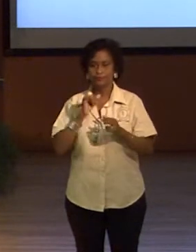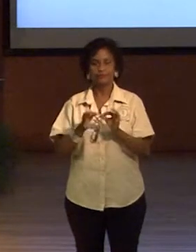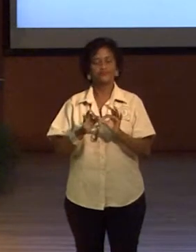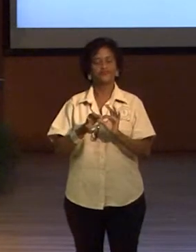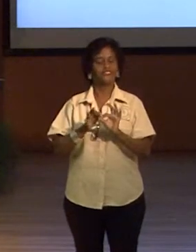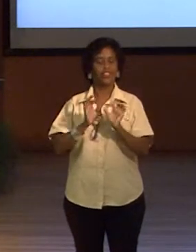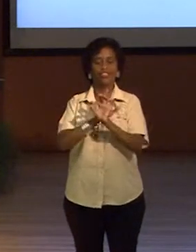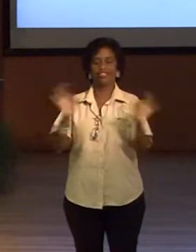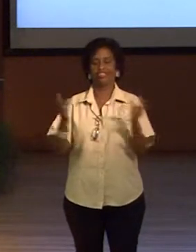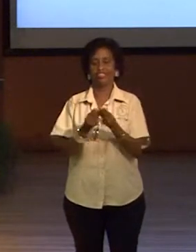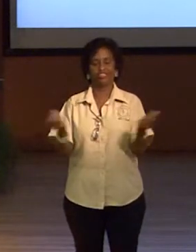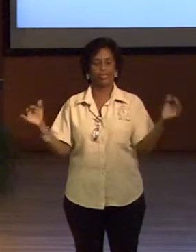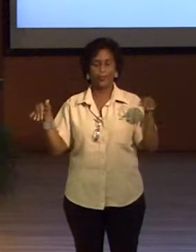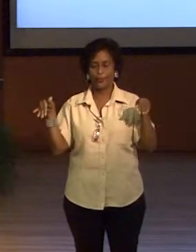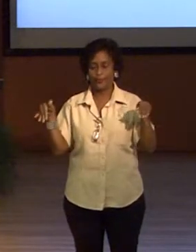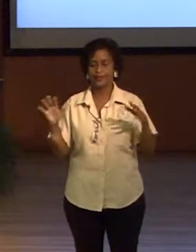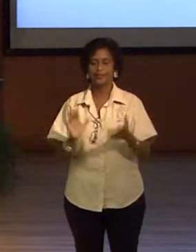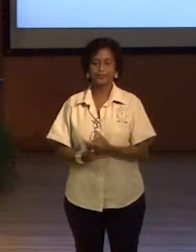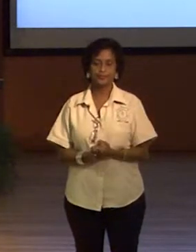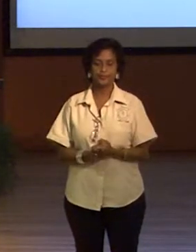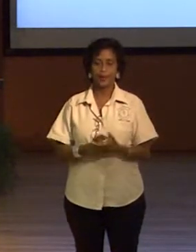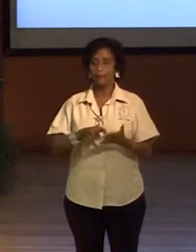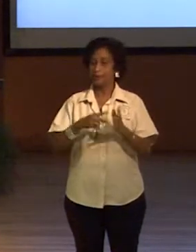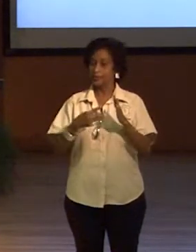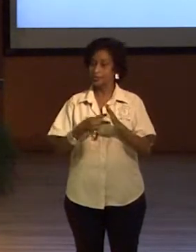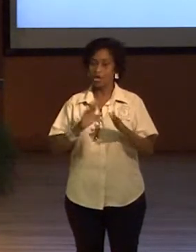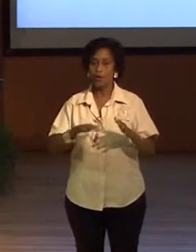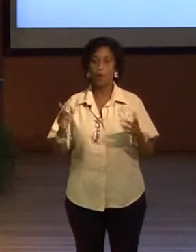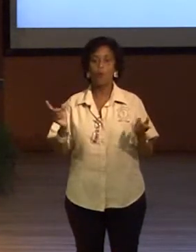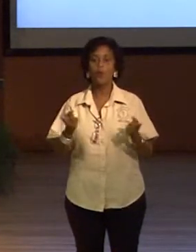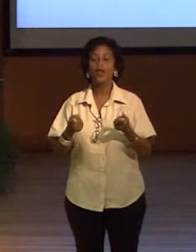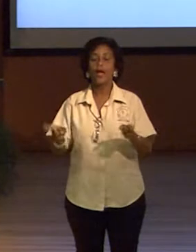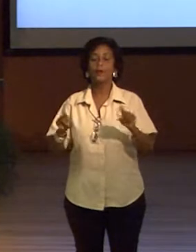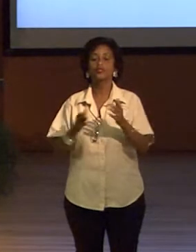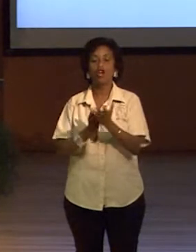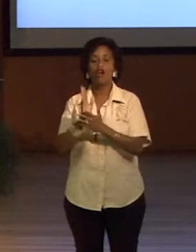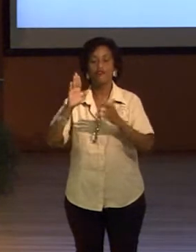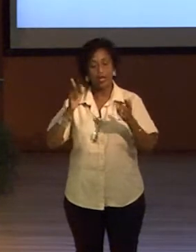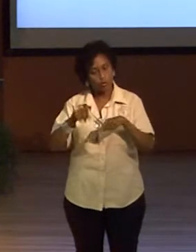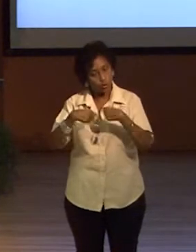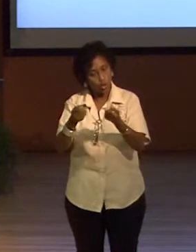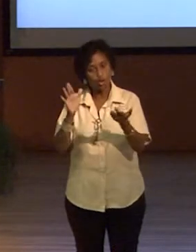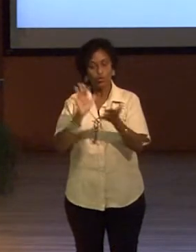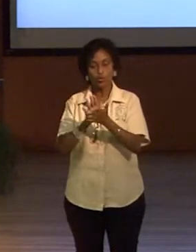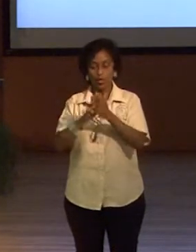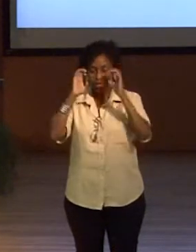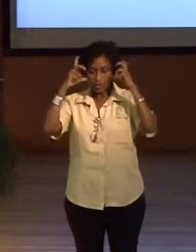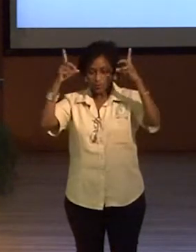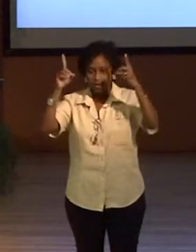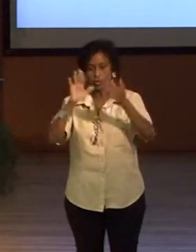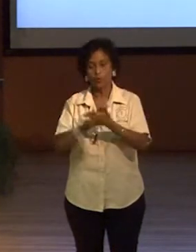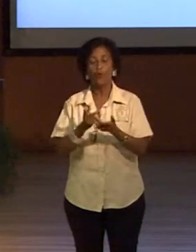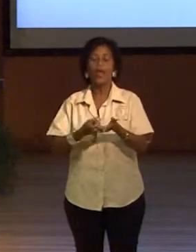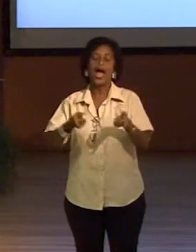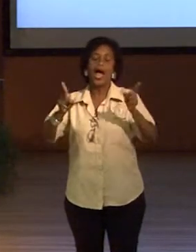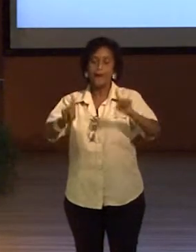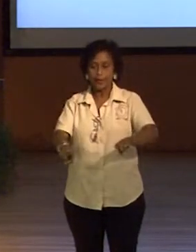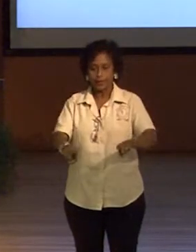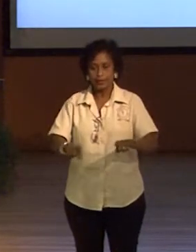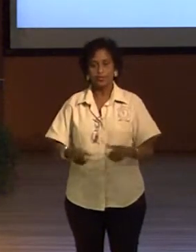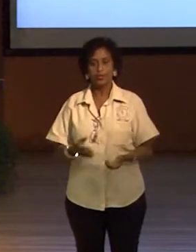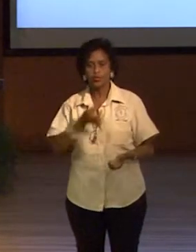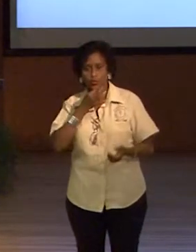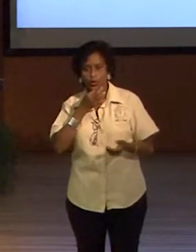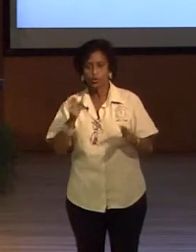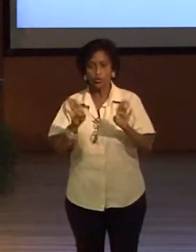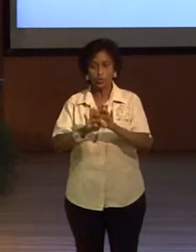that this denial of the right to be educated now for almost an entire school year